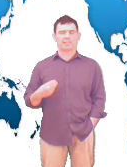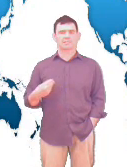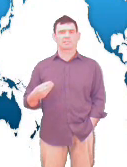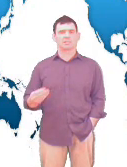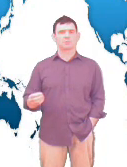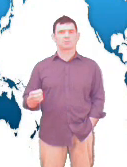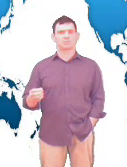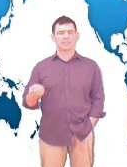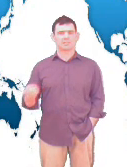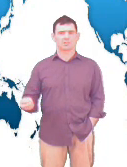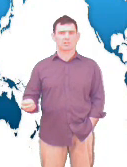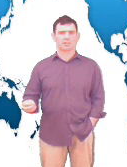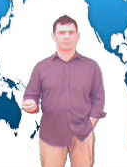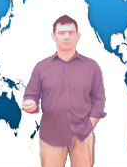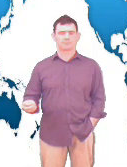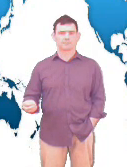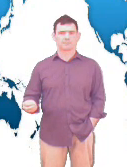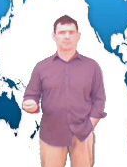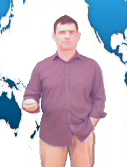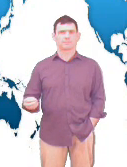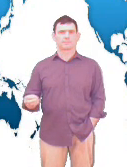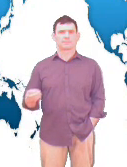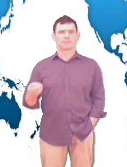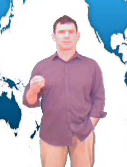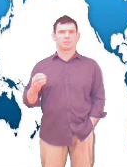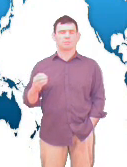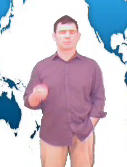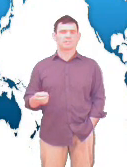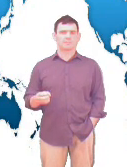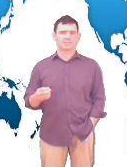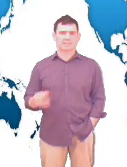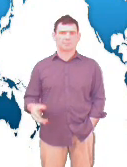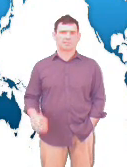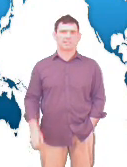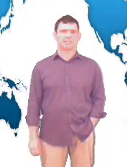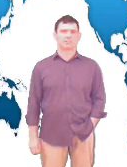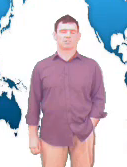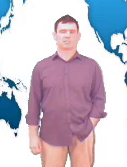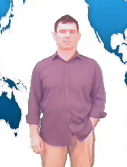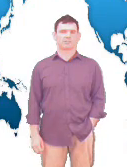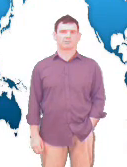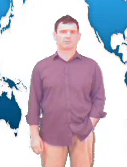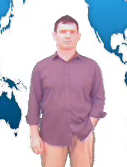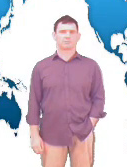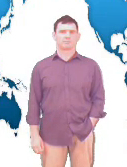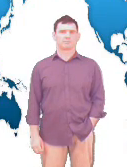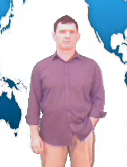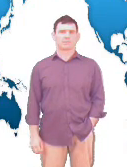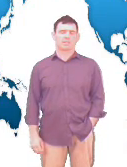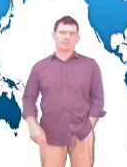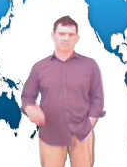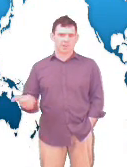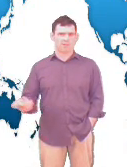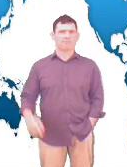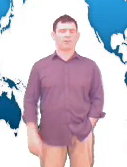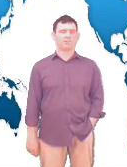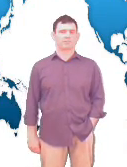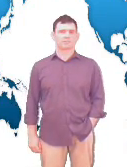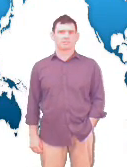gets closer to that time, you just seem to sabotage yourself. It's their fault.